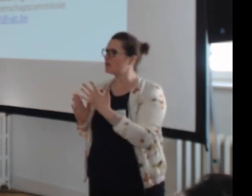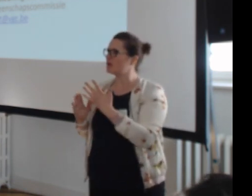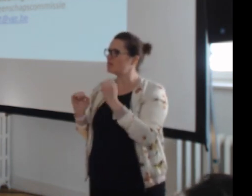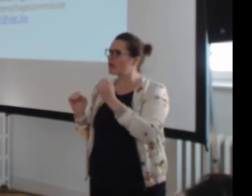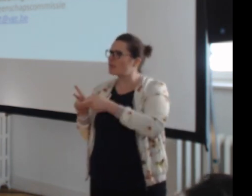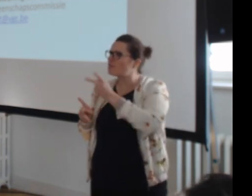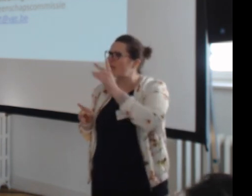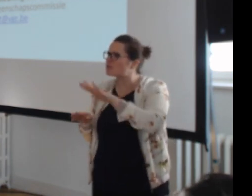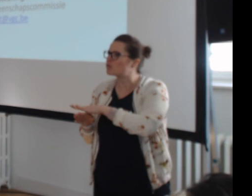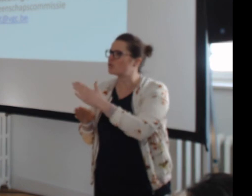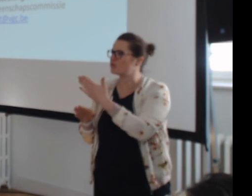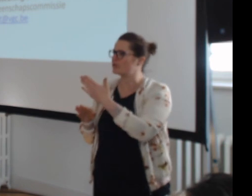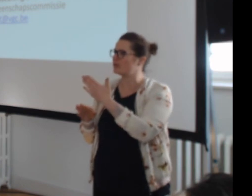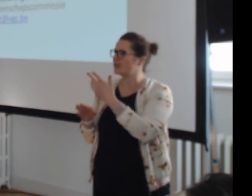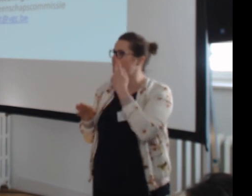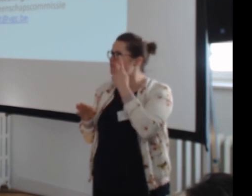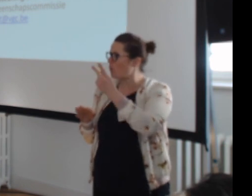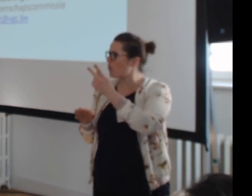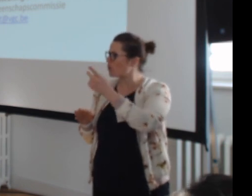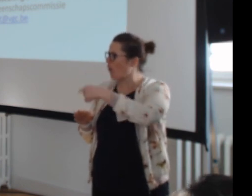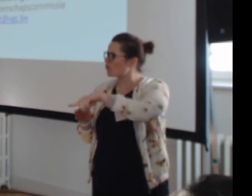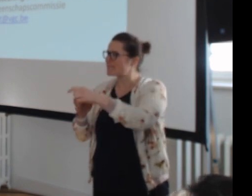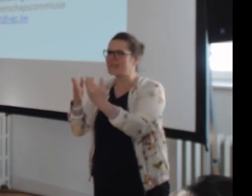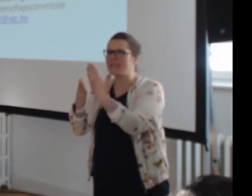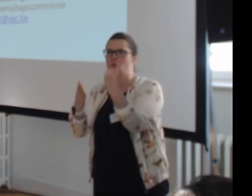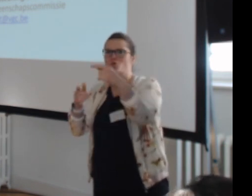do more with and for our